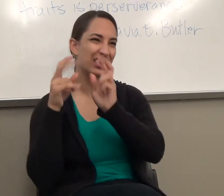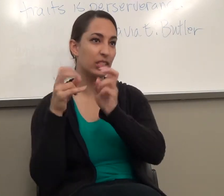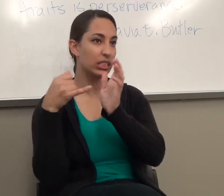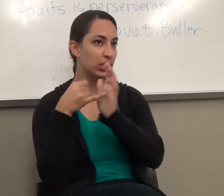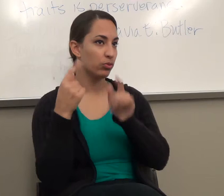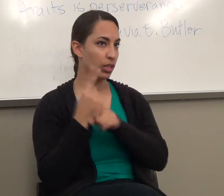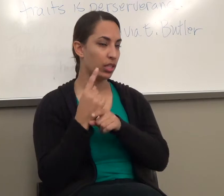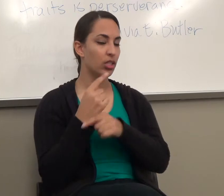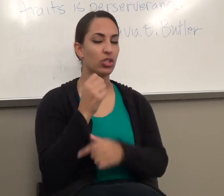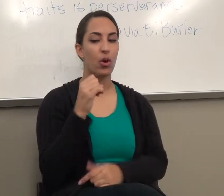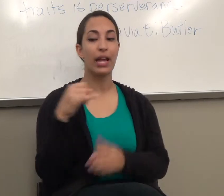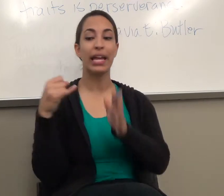what should this be?